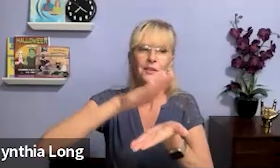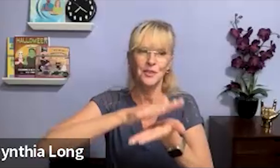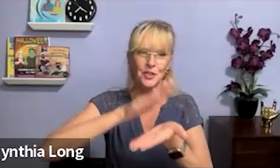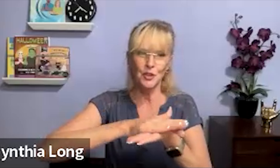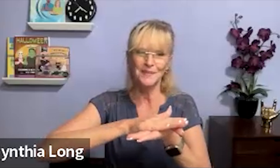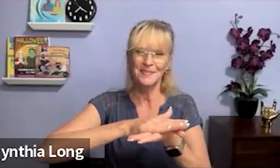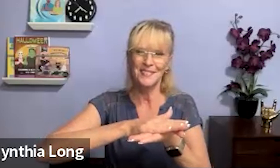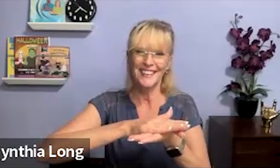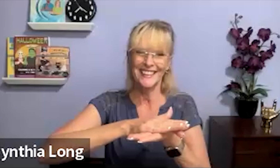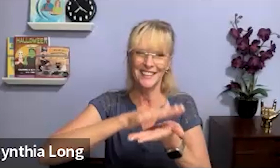School.